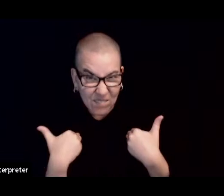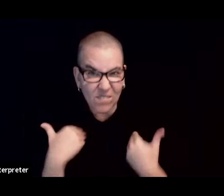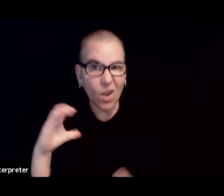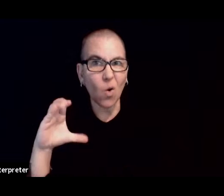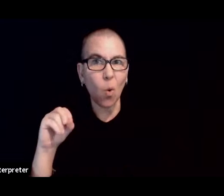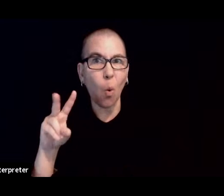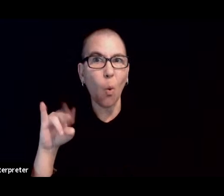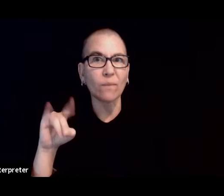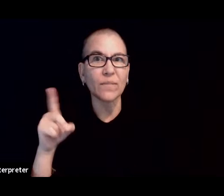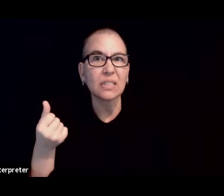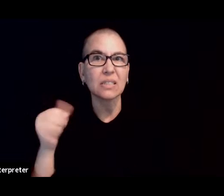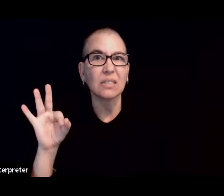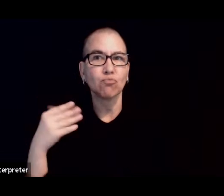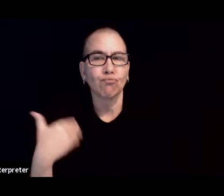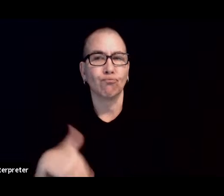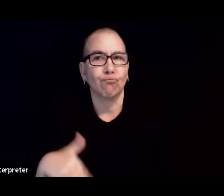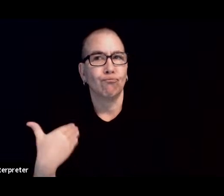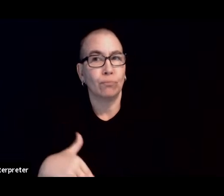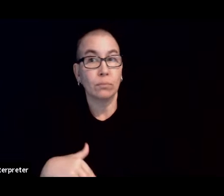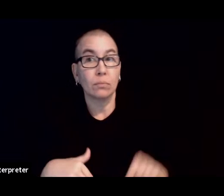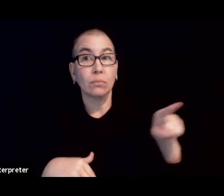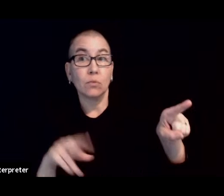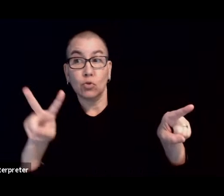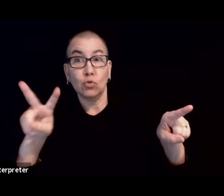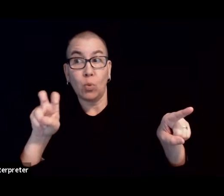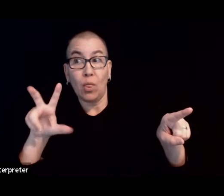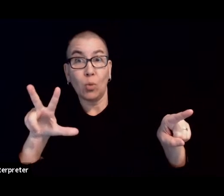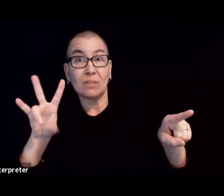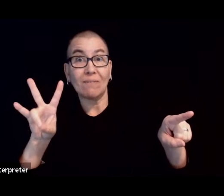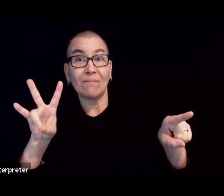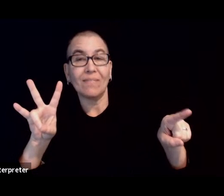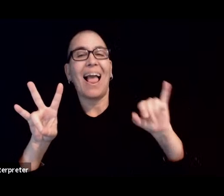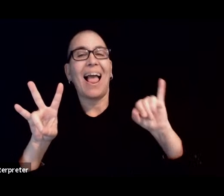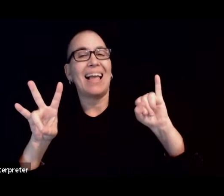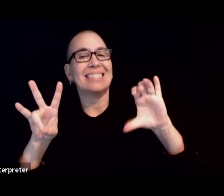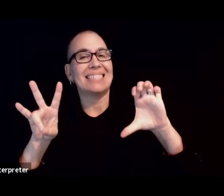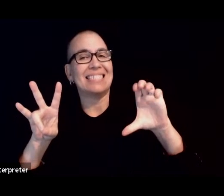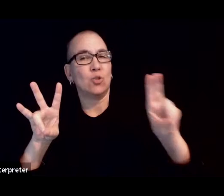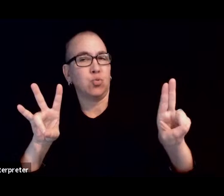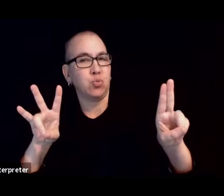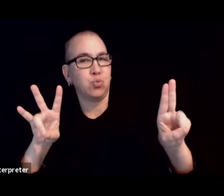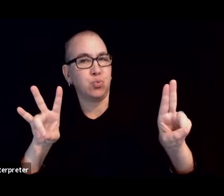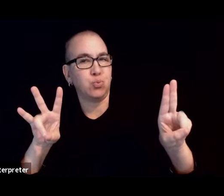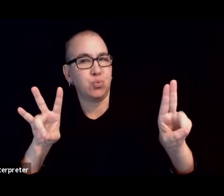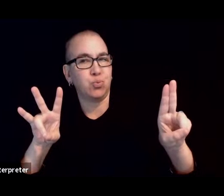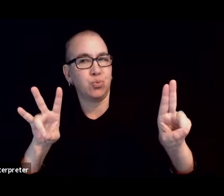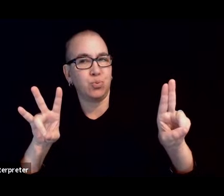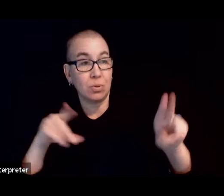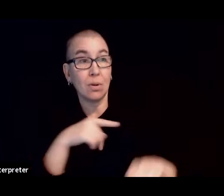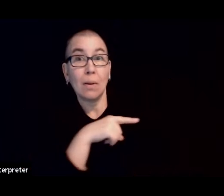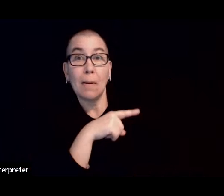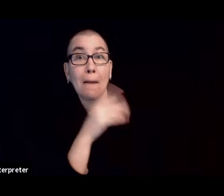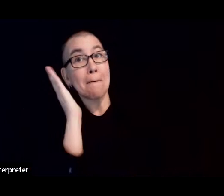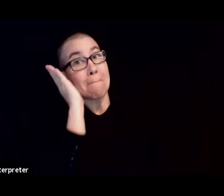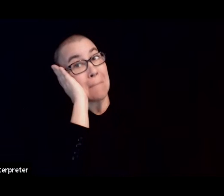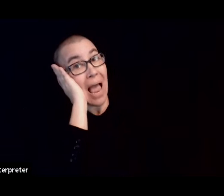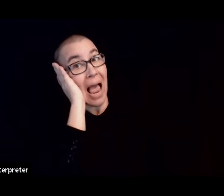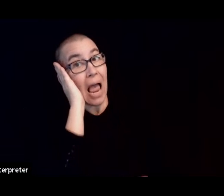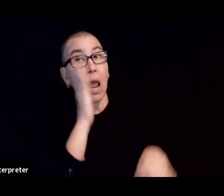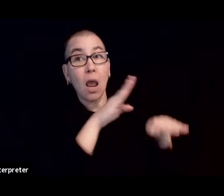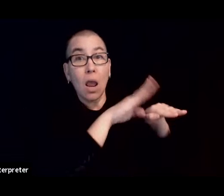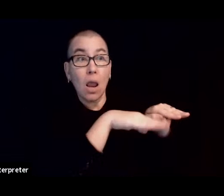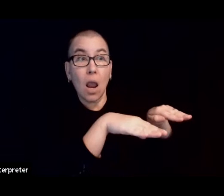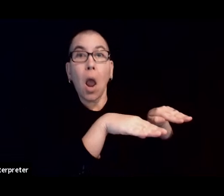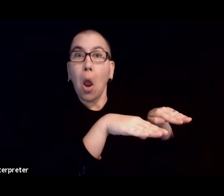intensive care. The hospital beds in use for COVID decreased again yesterday, continuing the